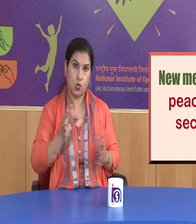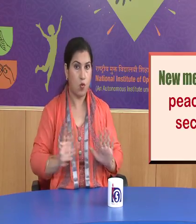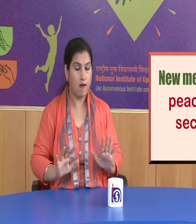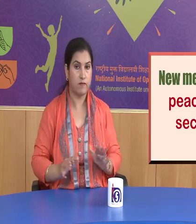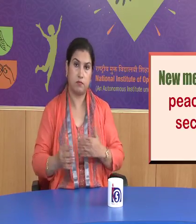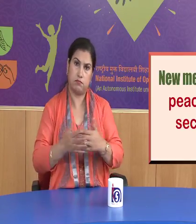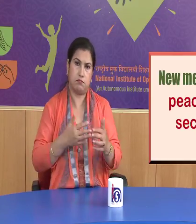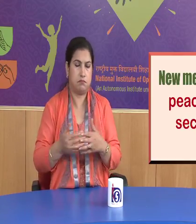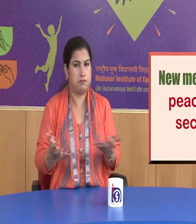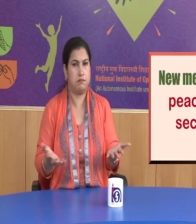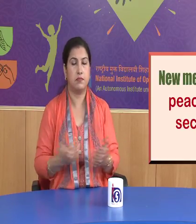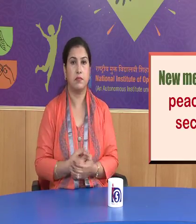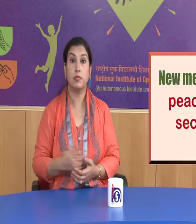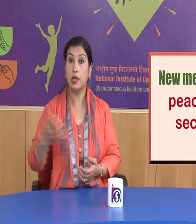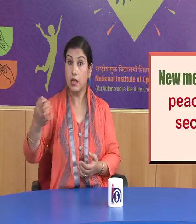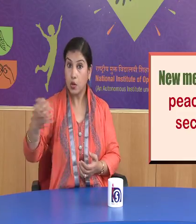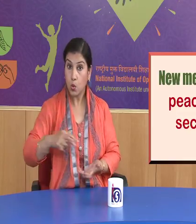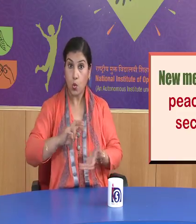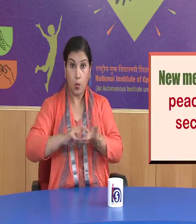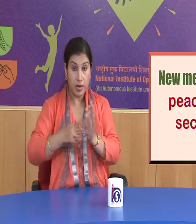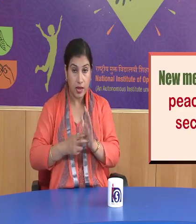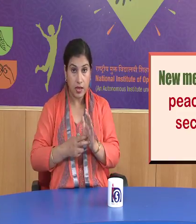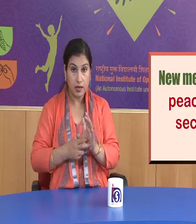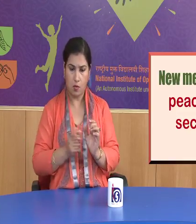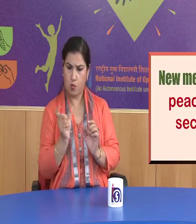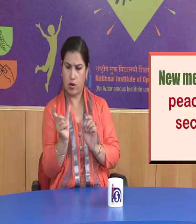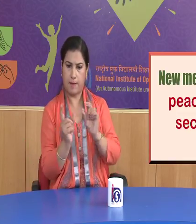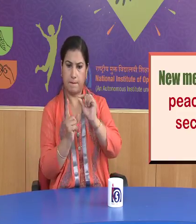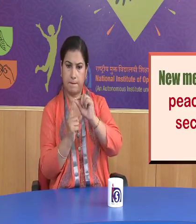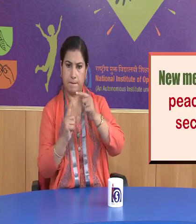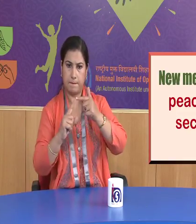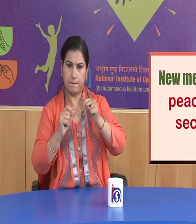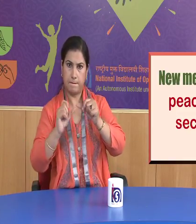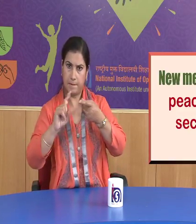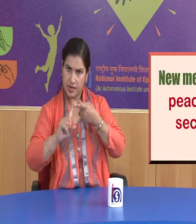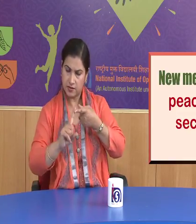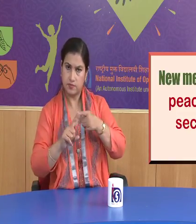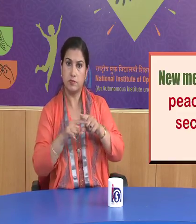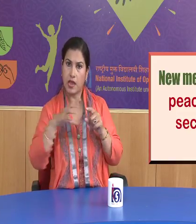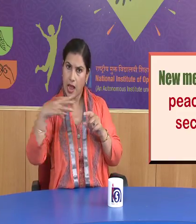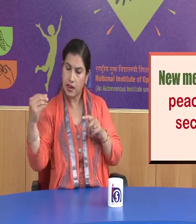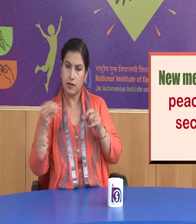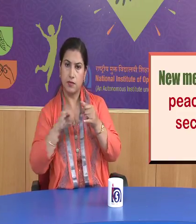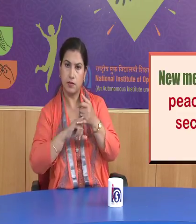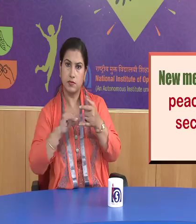However, the new meaning of peace and security also means freedom